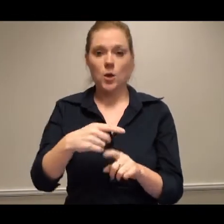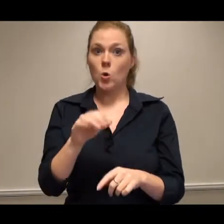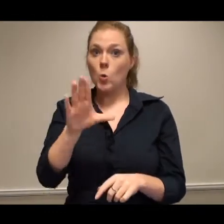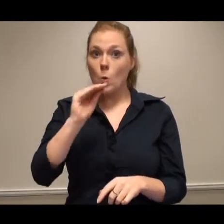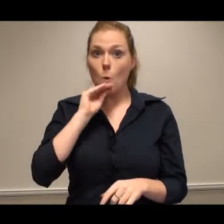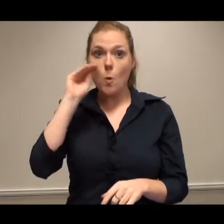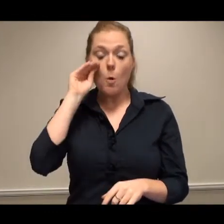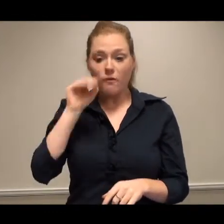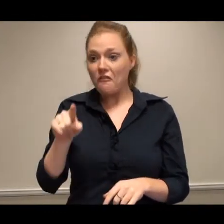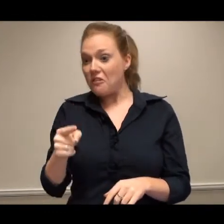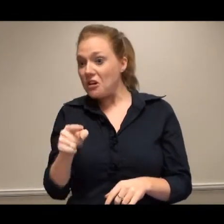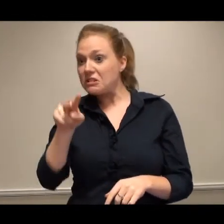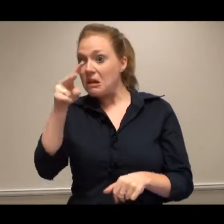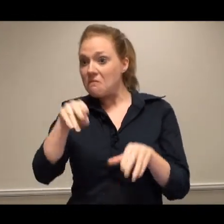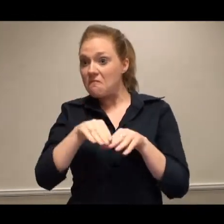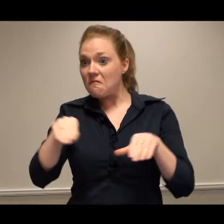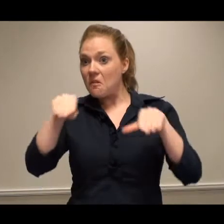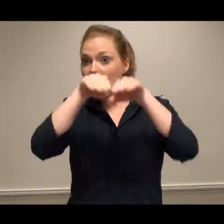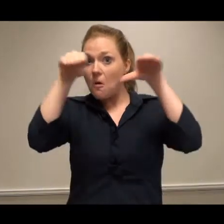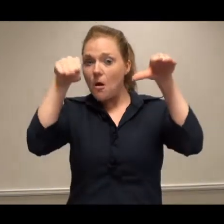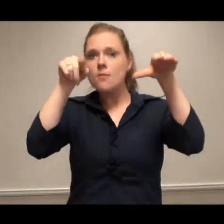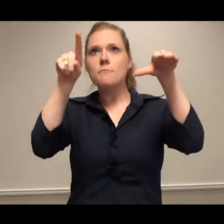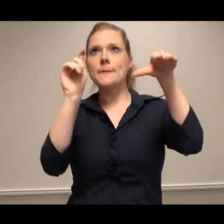home just outside the bedrooms.